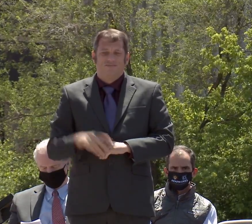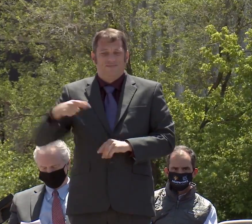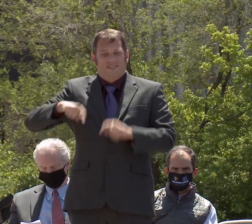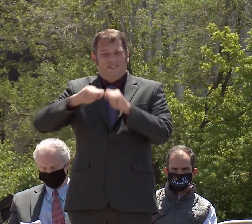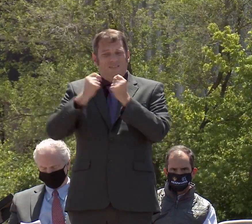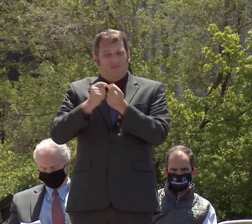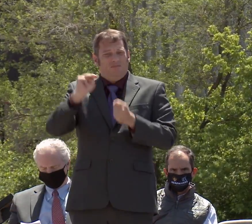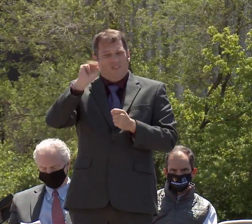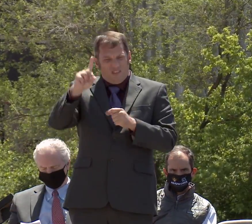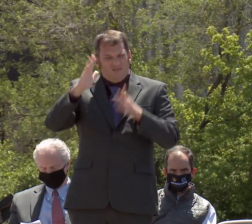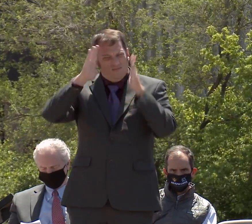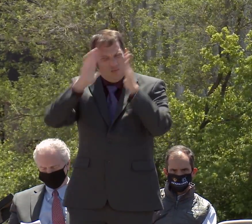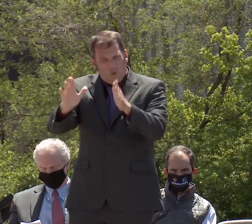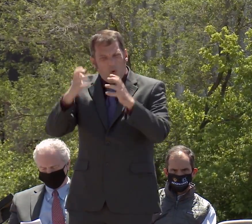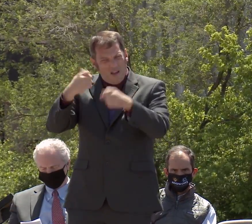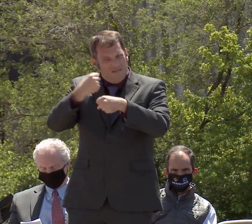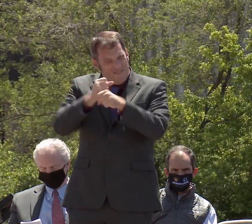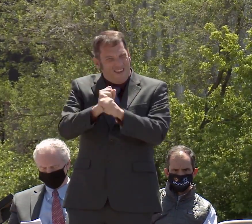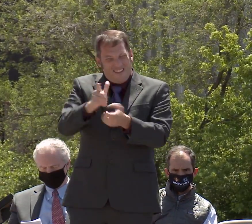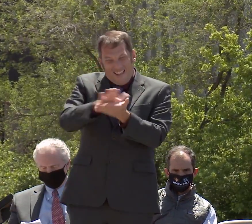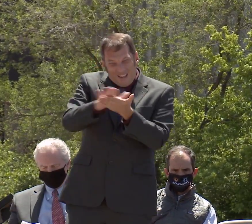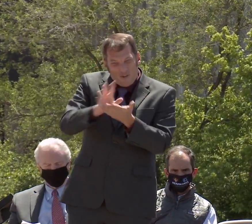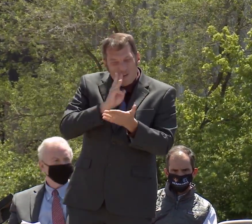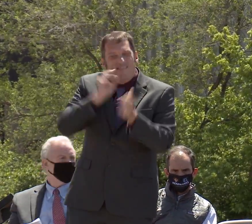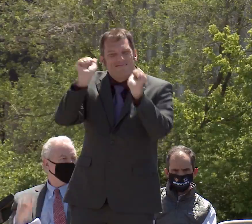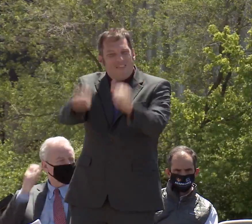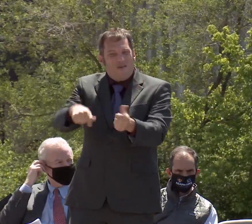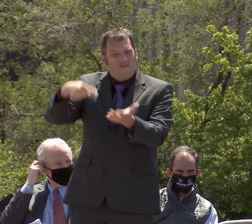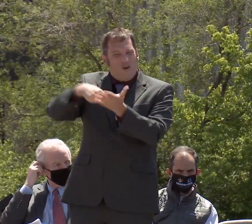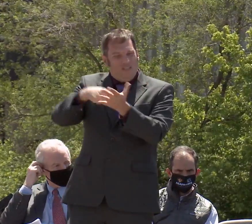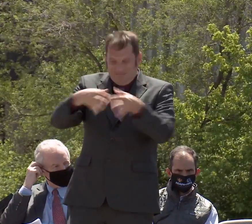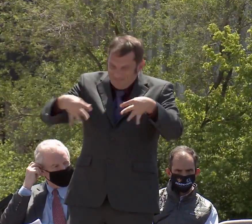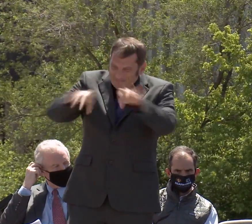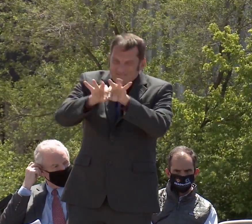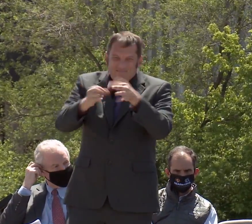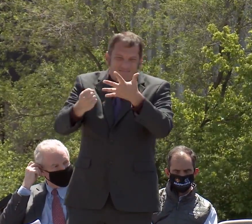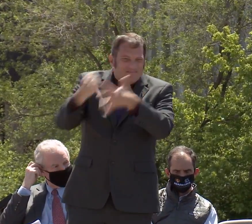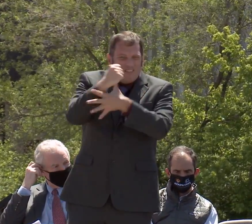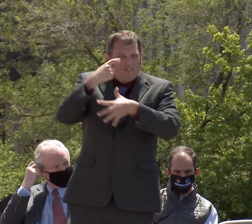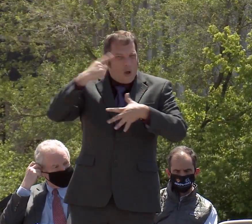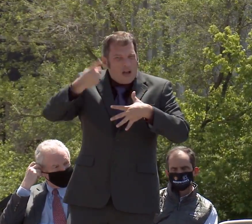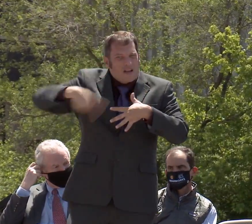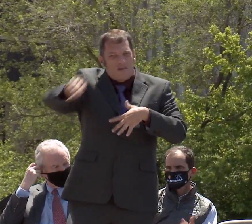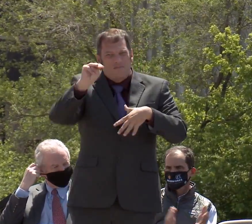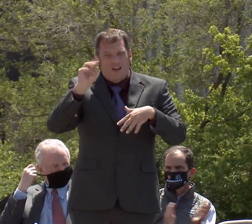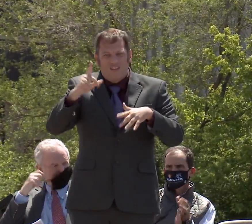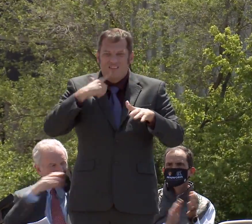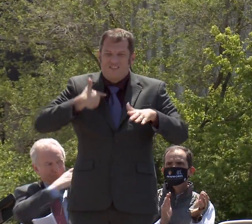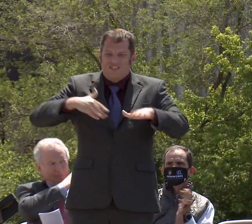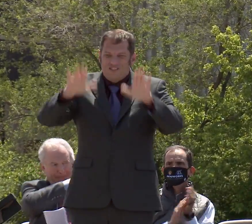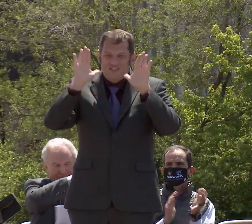priority for the people of Maryland. Great day to celebrate a clean environment. Thank you.